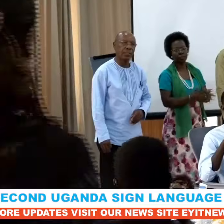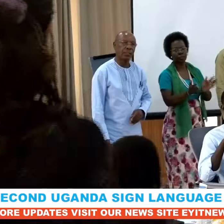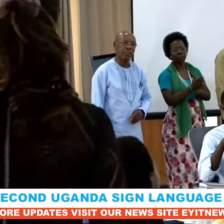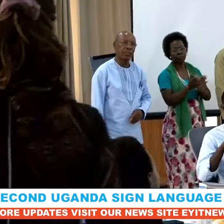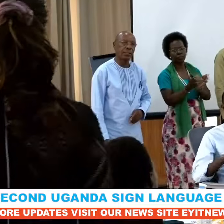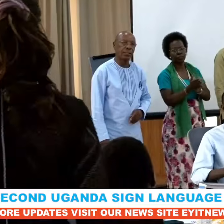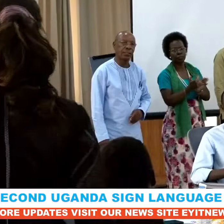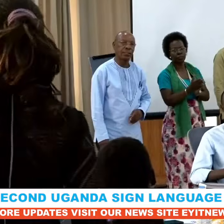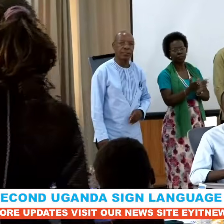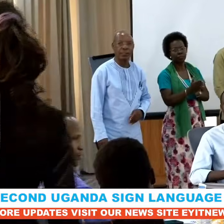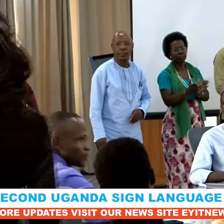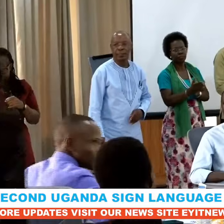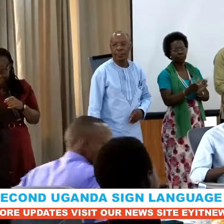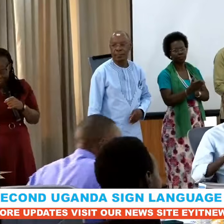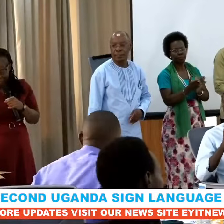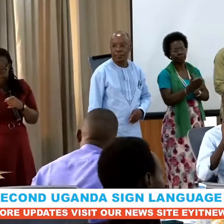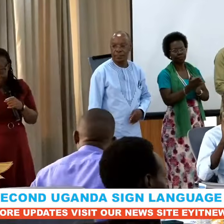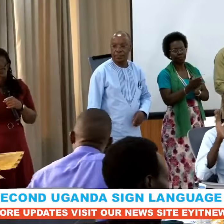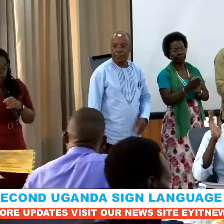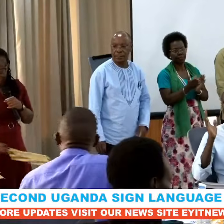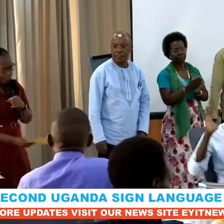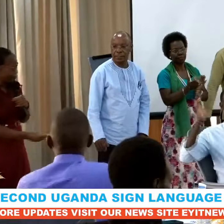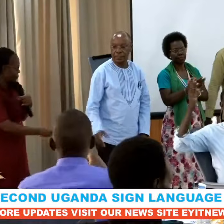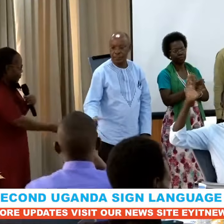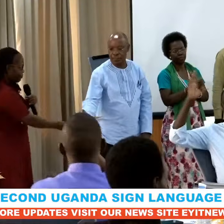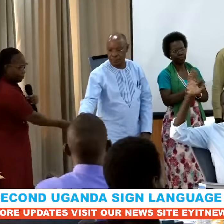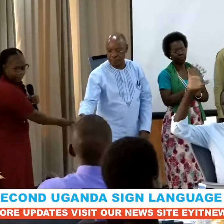them. Yeah.